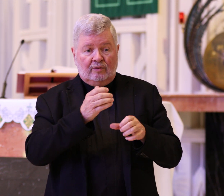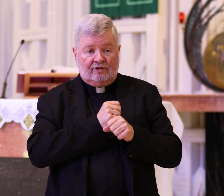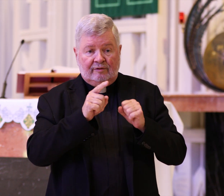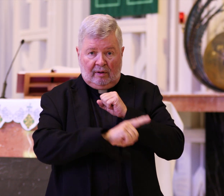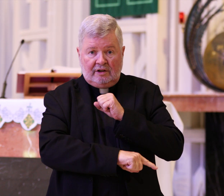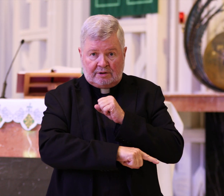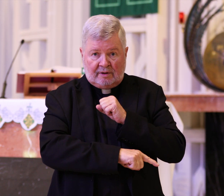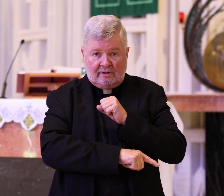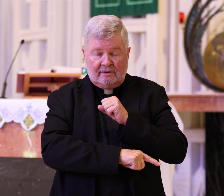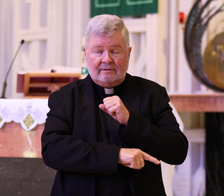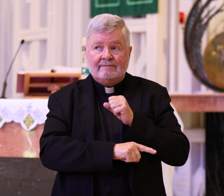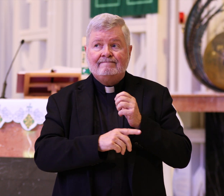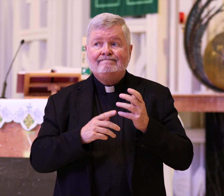receive punishment.